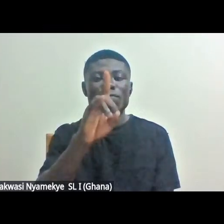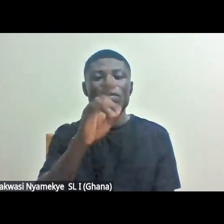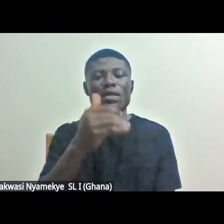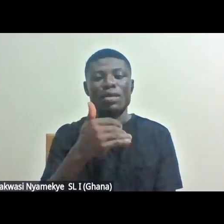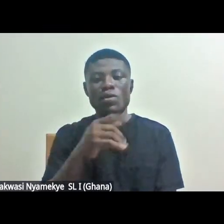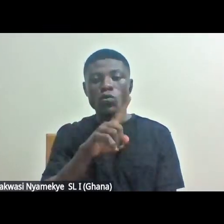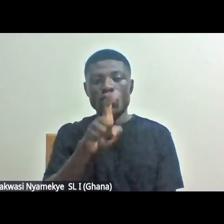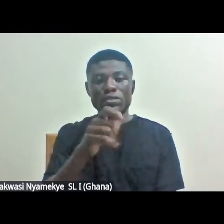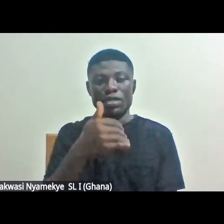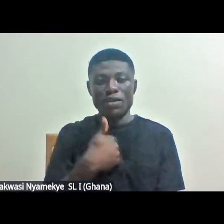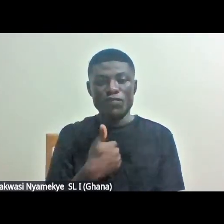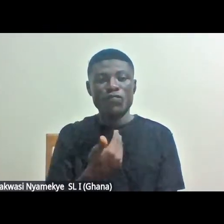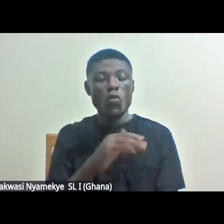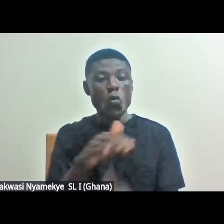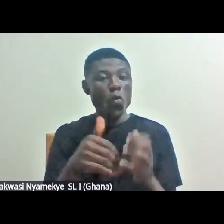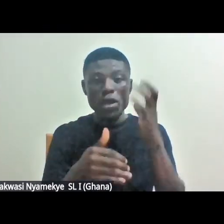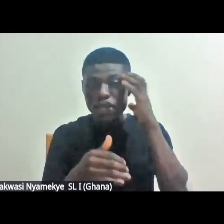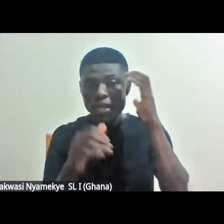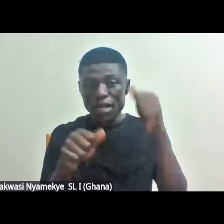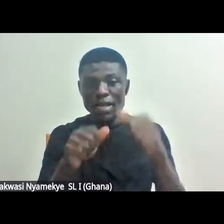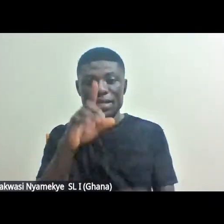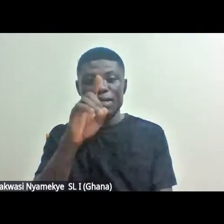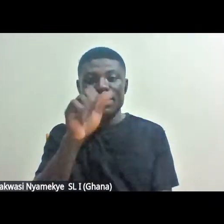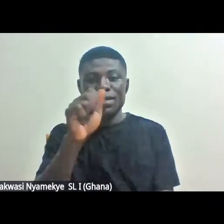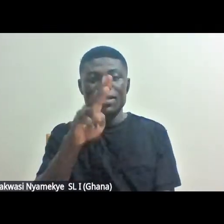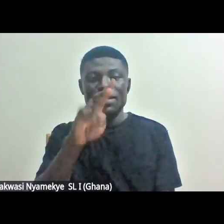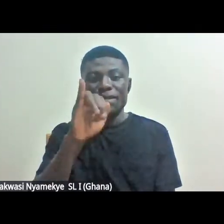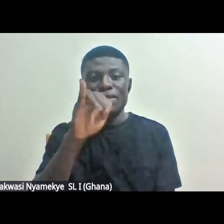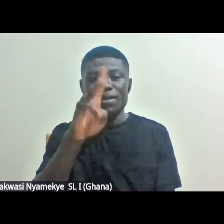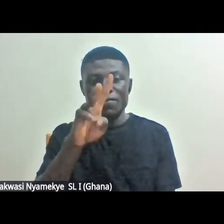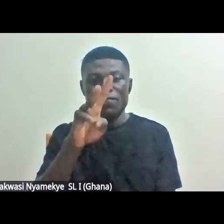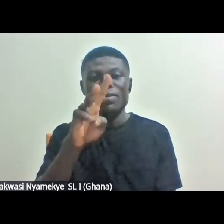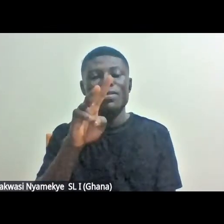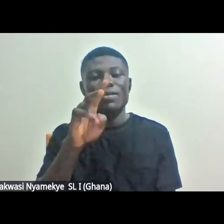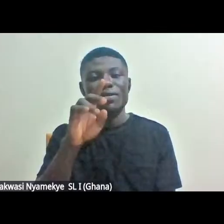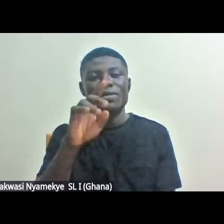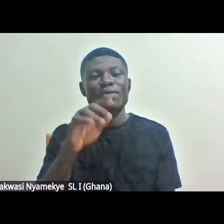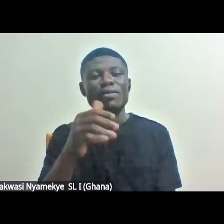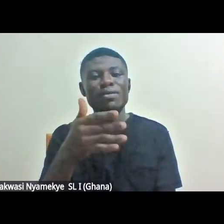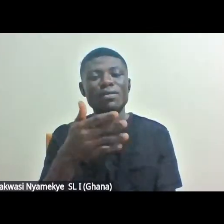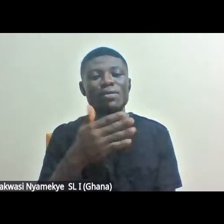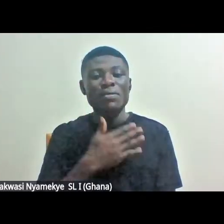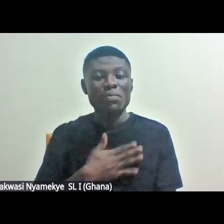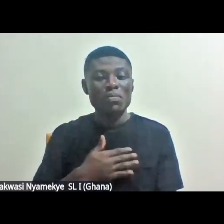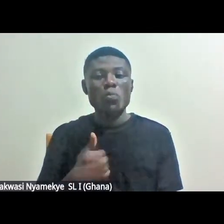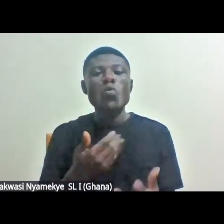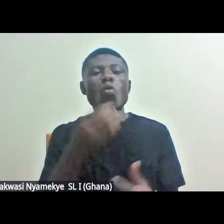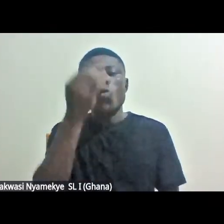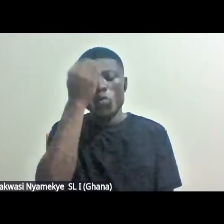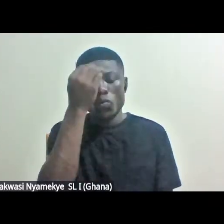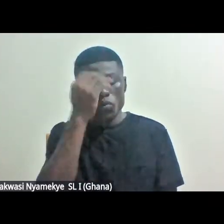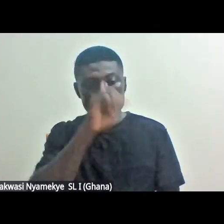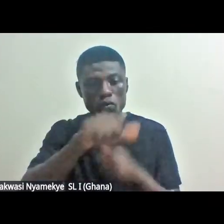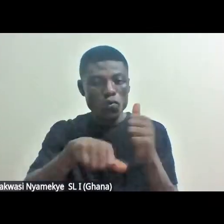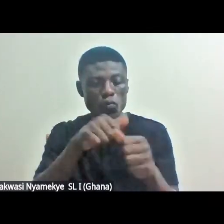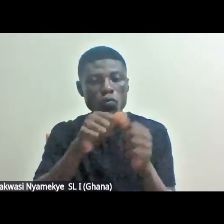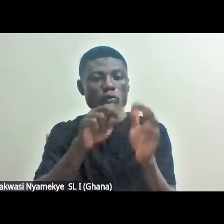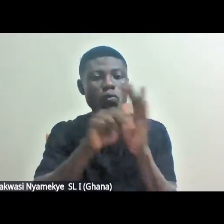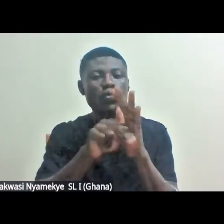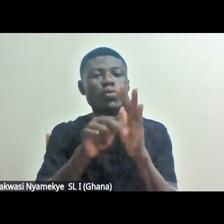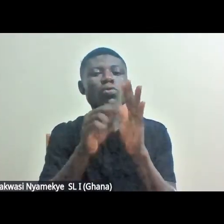Can you hear me? Yes. Yes. All right, thank you. Please, I would want to find out about the notebook